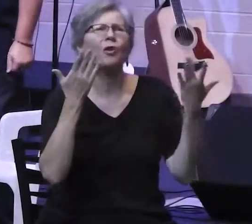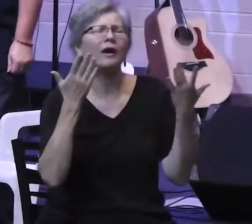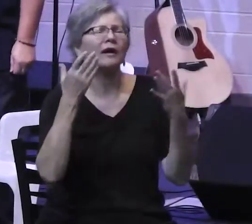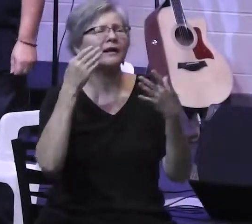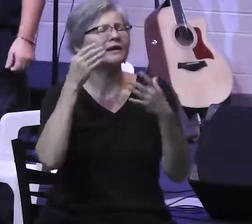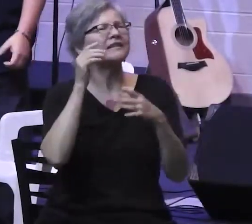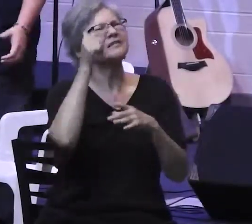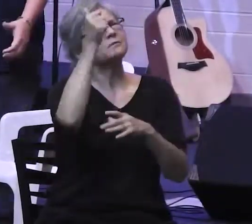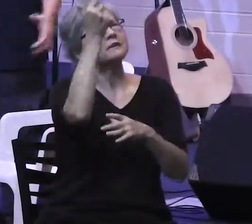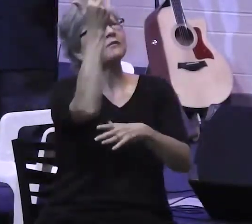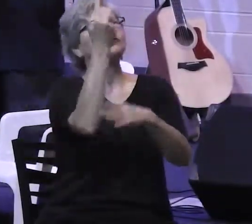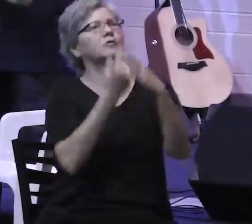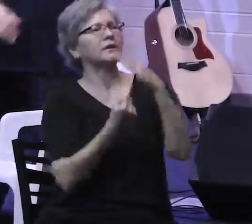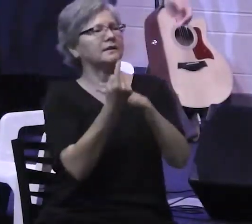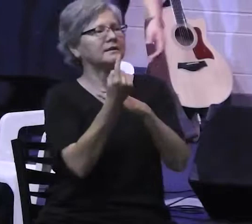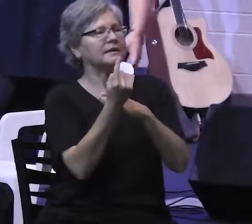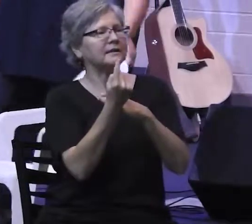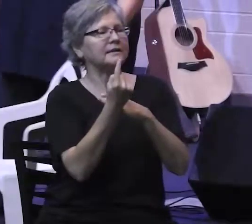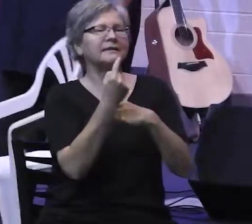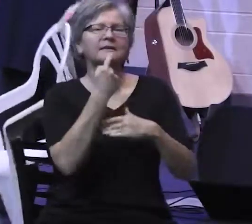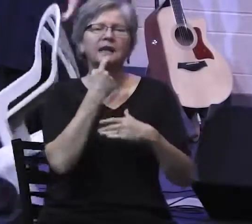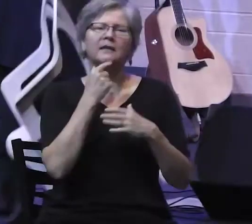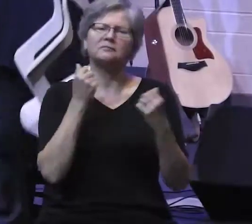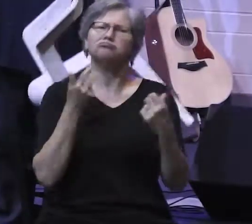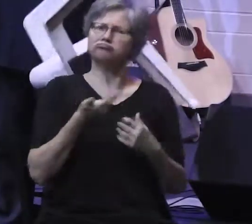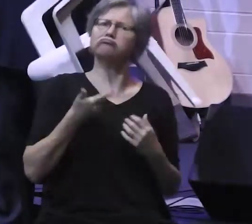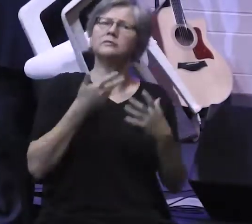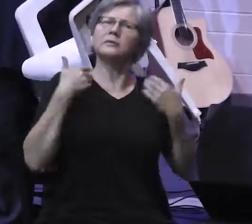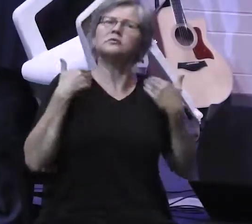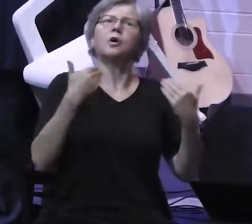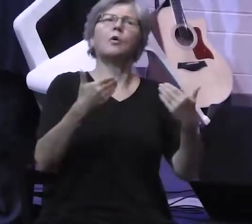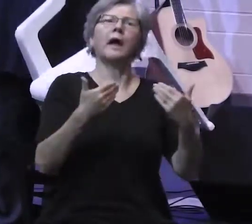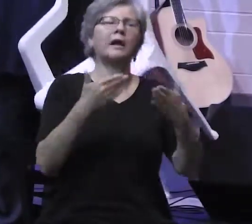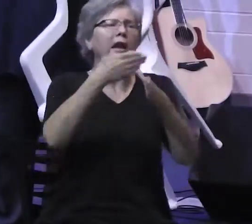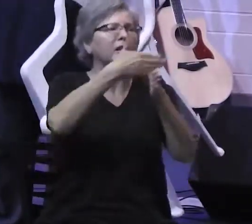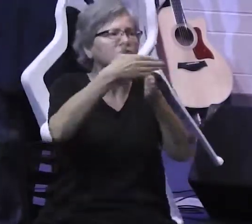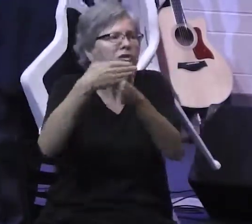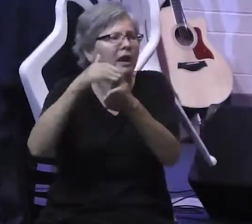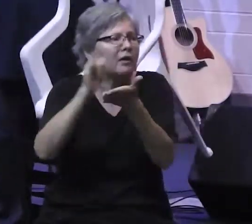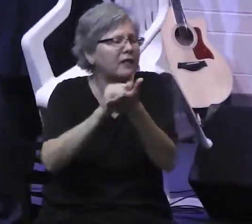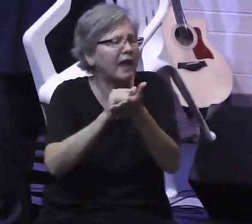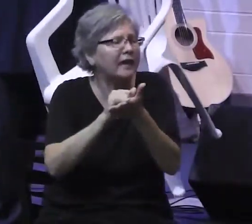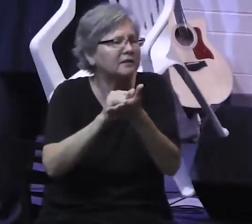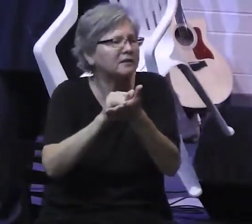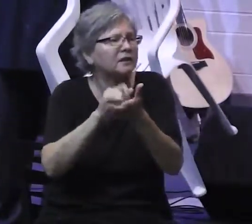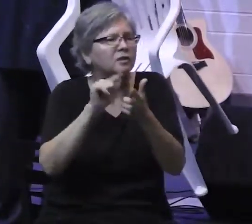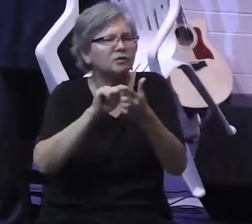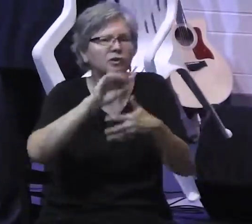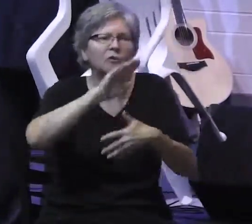form of God, says, let's share that out into creation. And all of creation comes into being out of